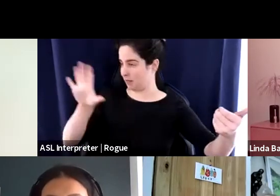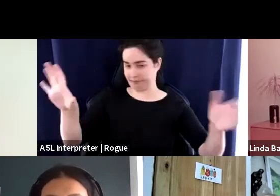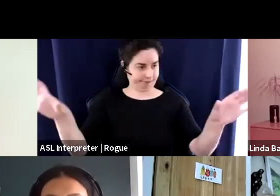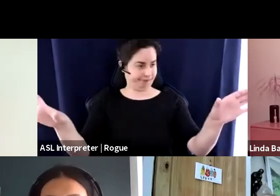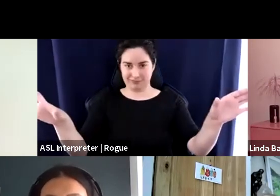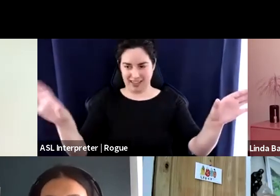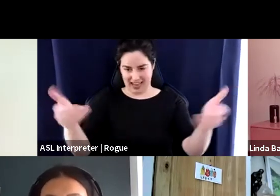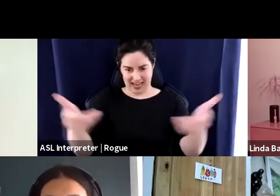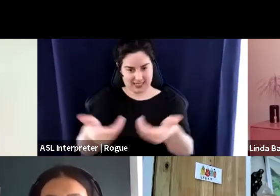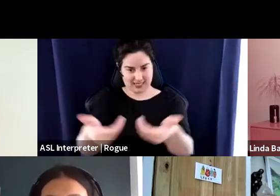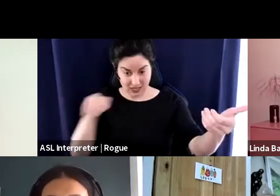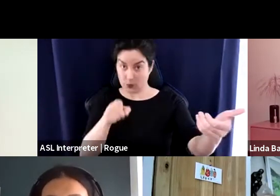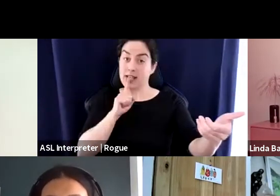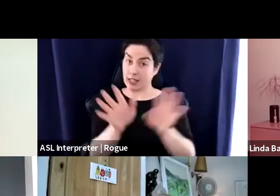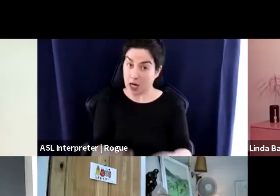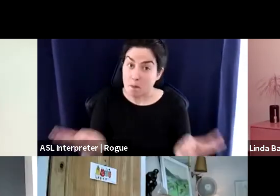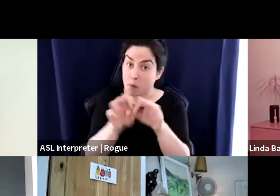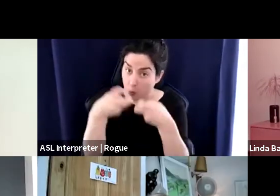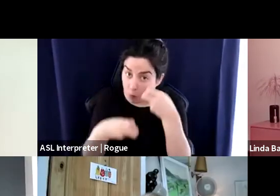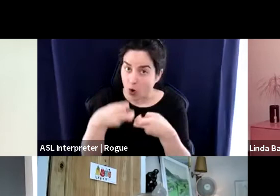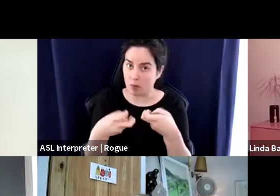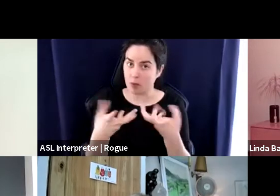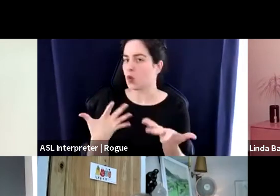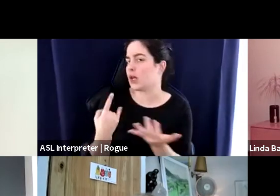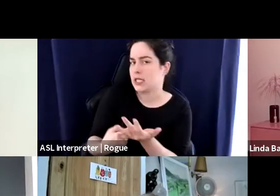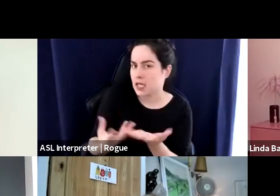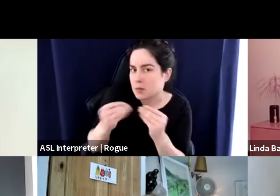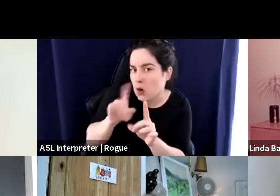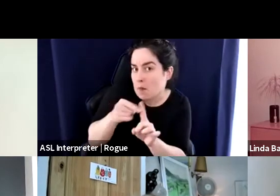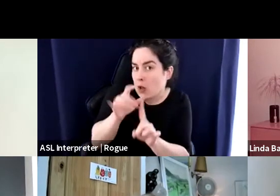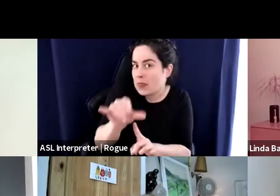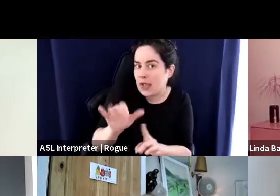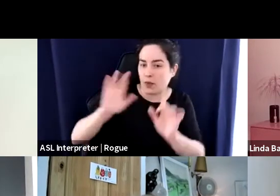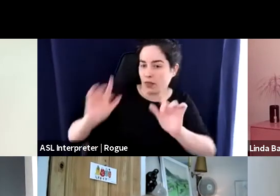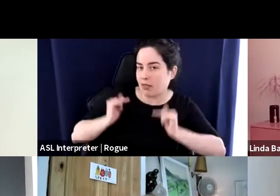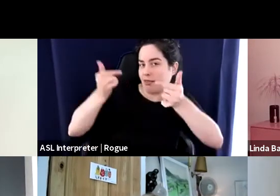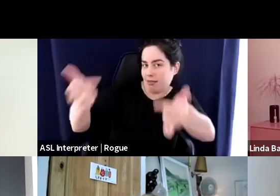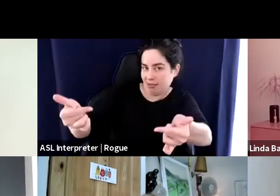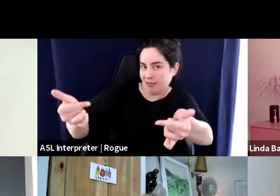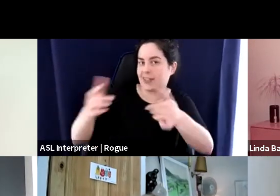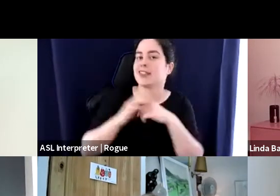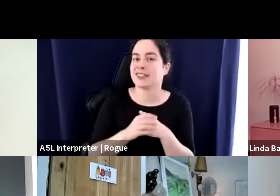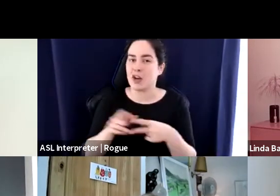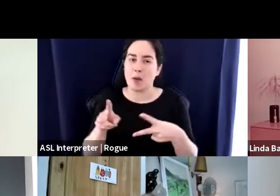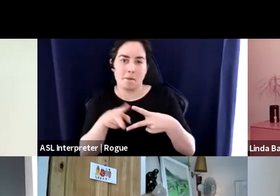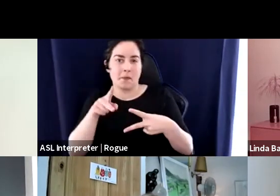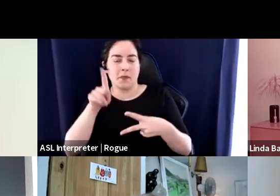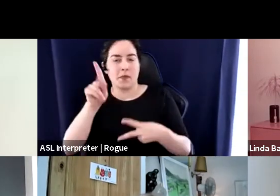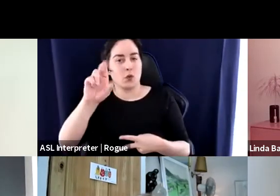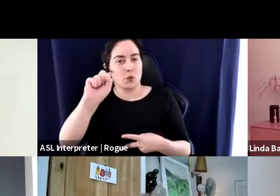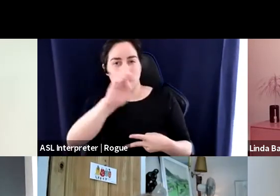about. So I'll leave it there, and look forward to hearing from Kim and Roselle and Carrie.